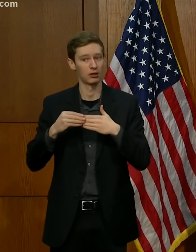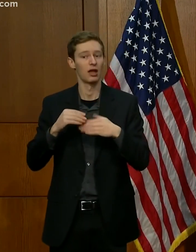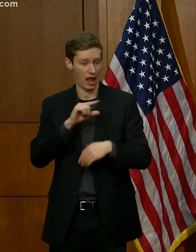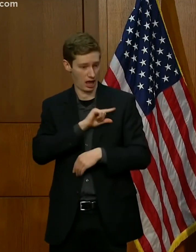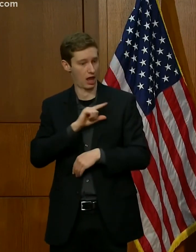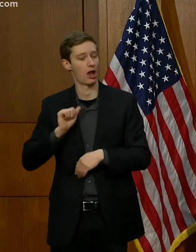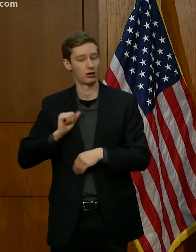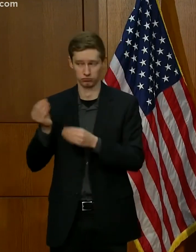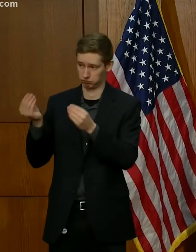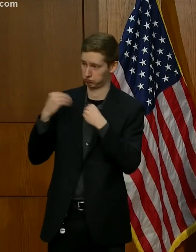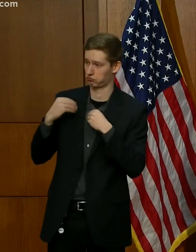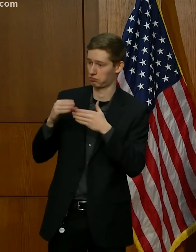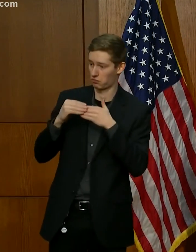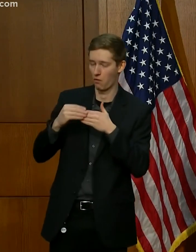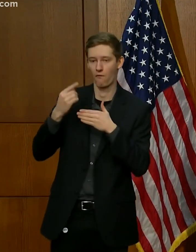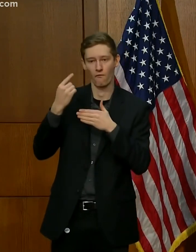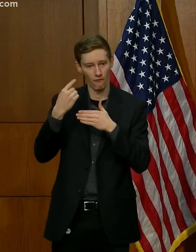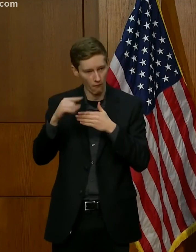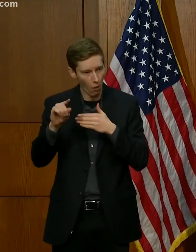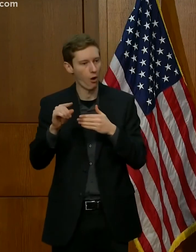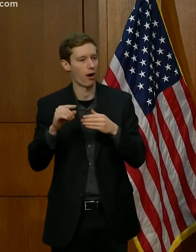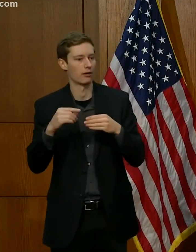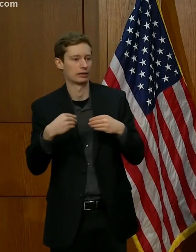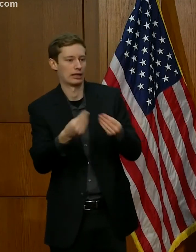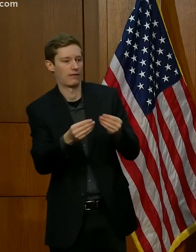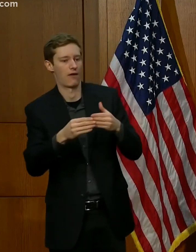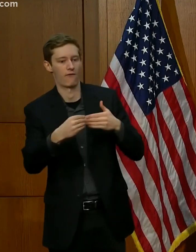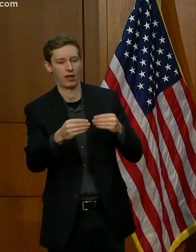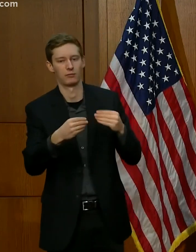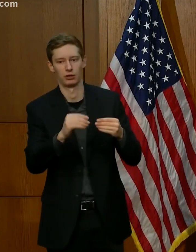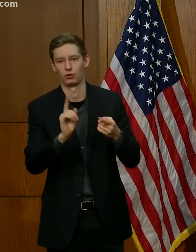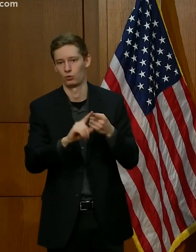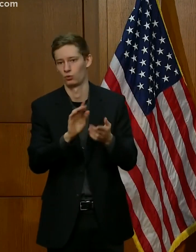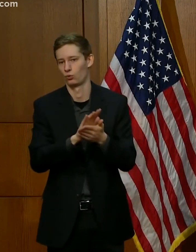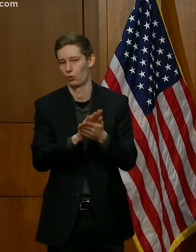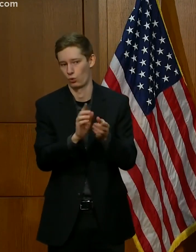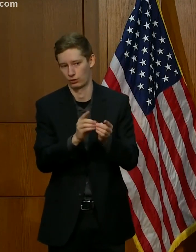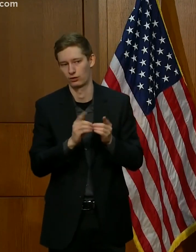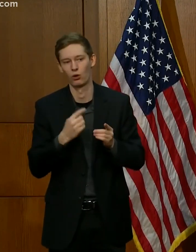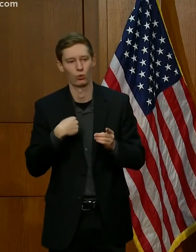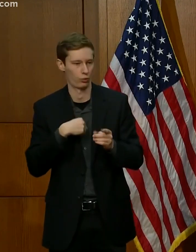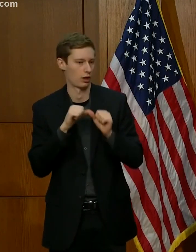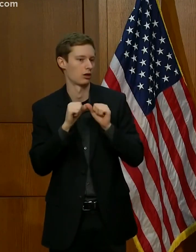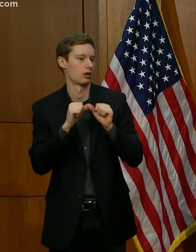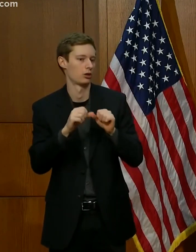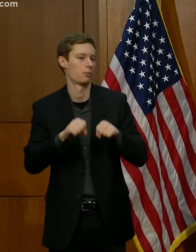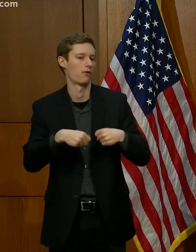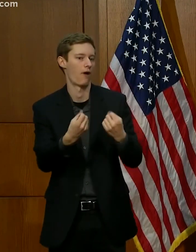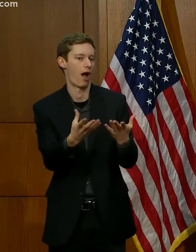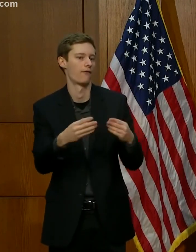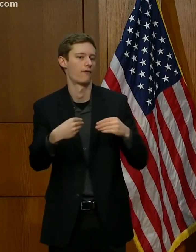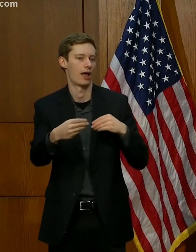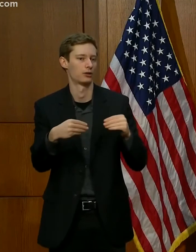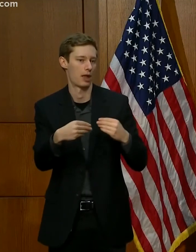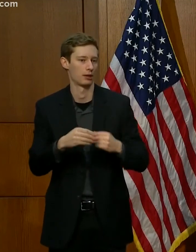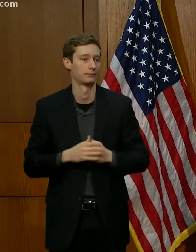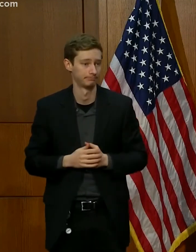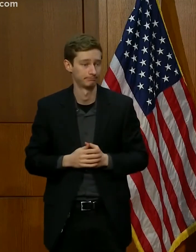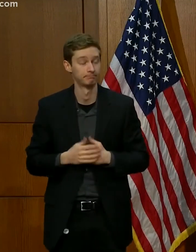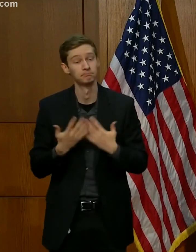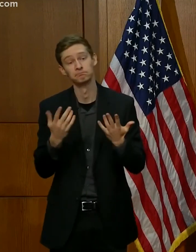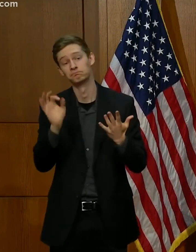certain requirements, and where there's needed flexibility, we're certainly going to continue to provide that flexibility. As an